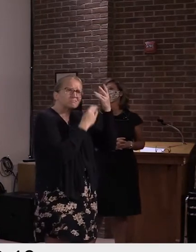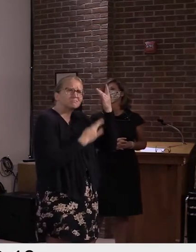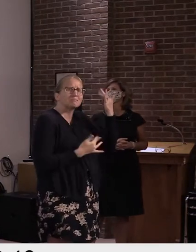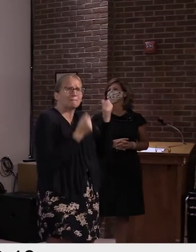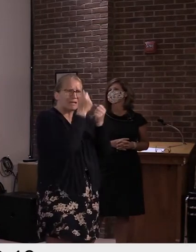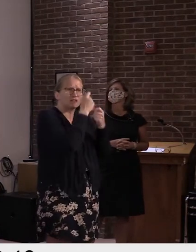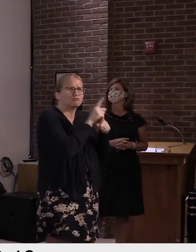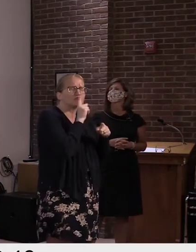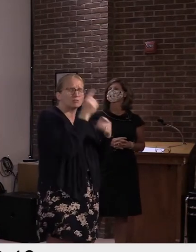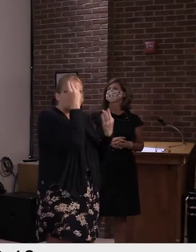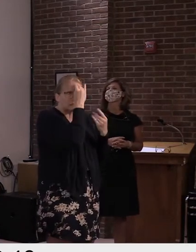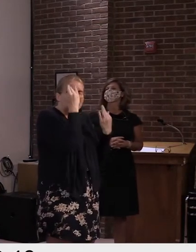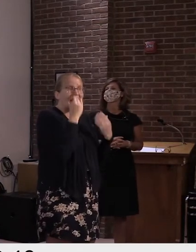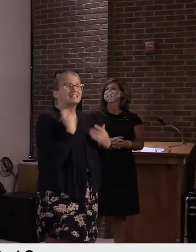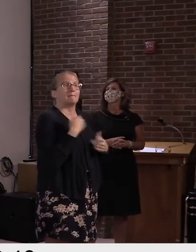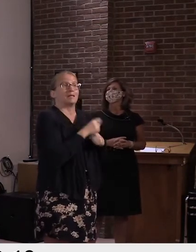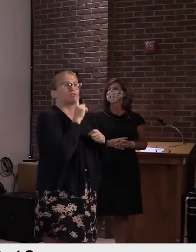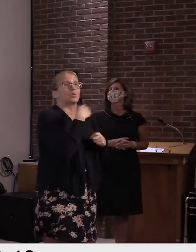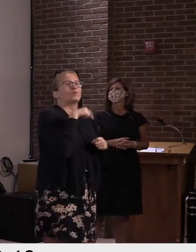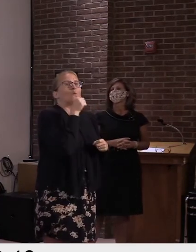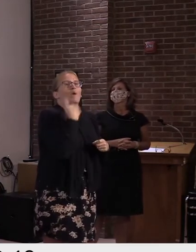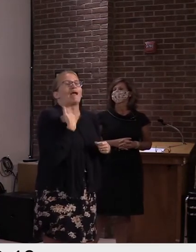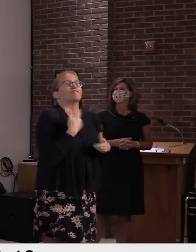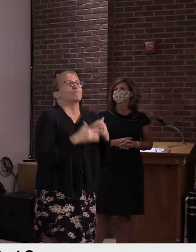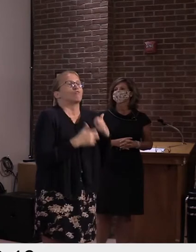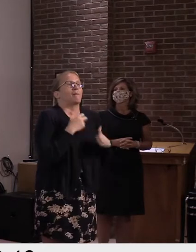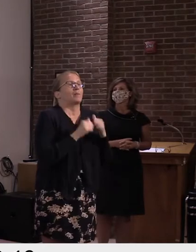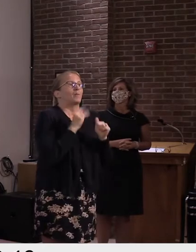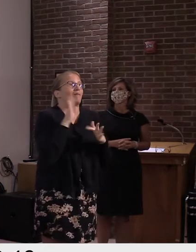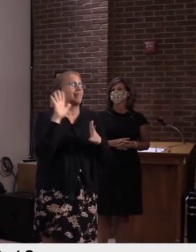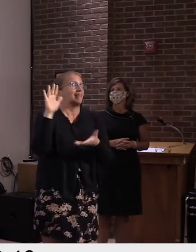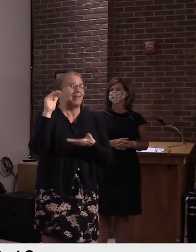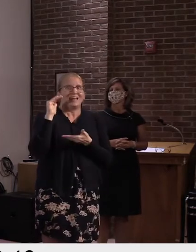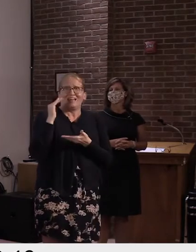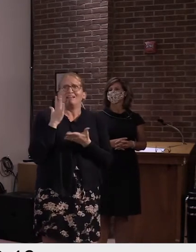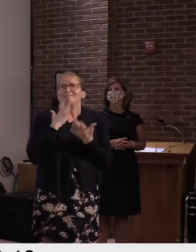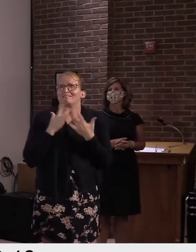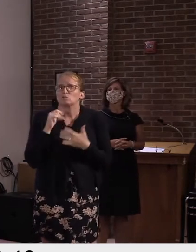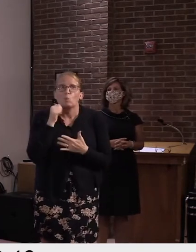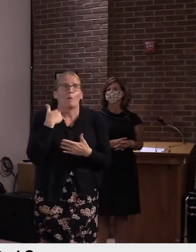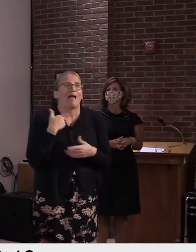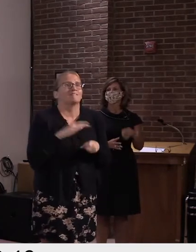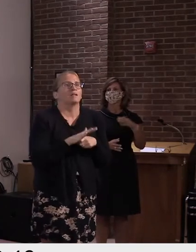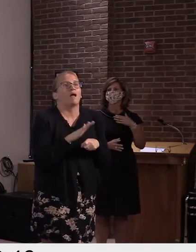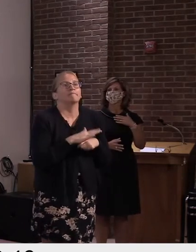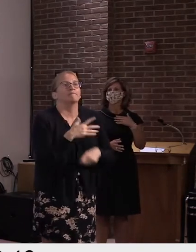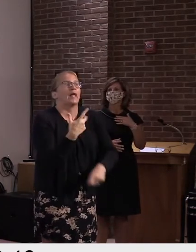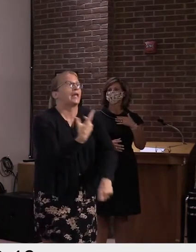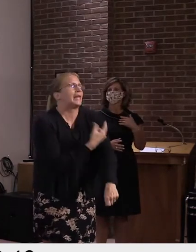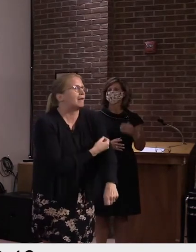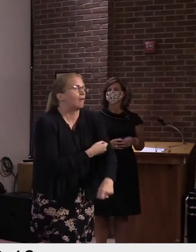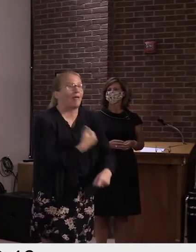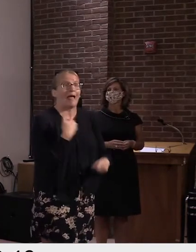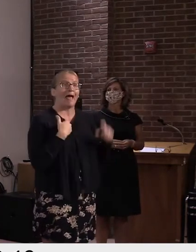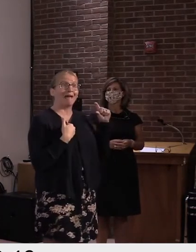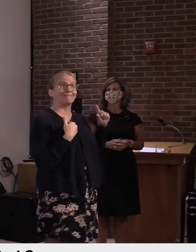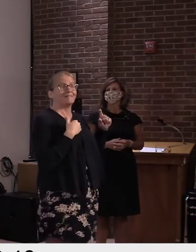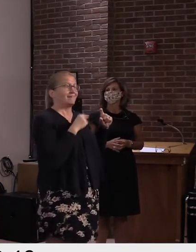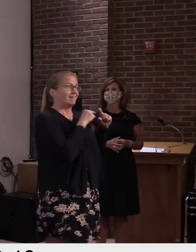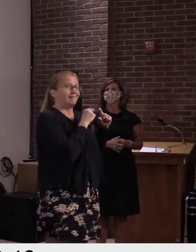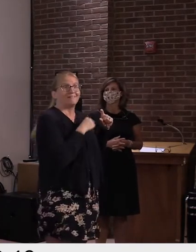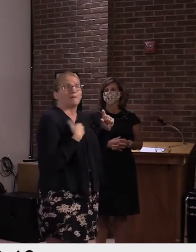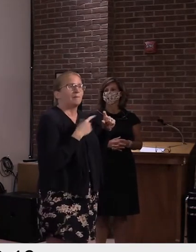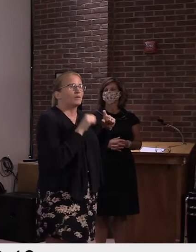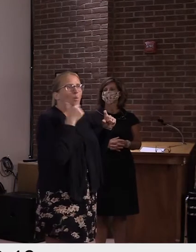into problems on the supply end with having the appropriate amount of syringes or needles or